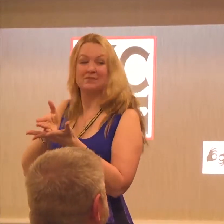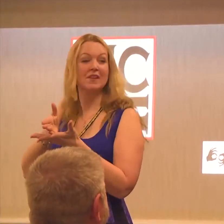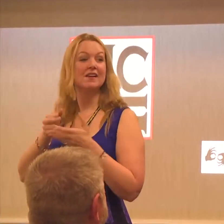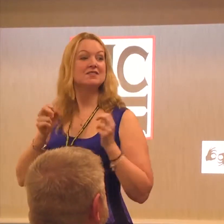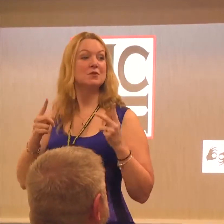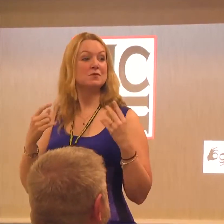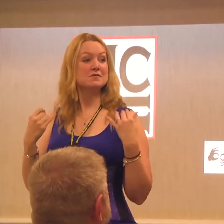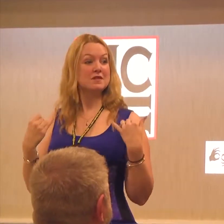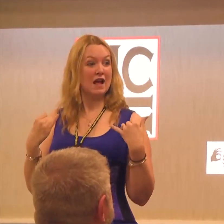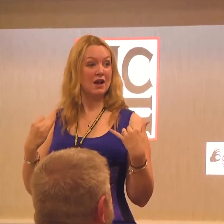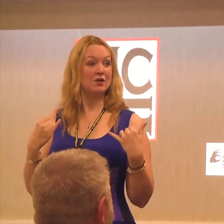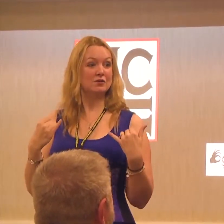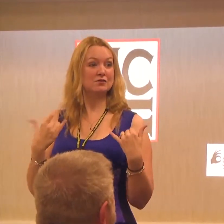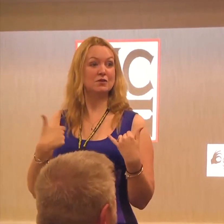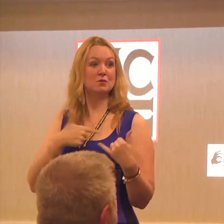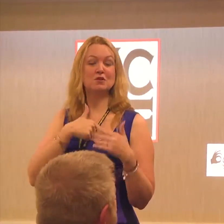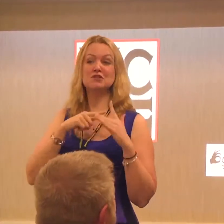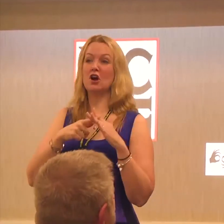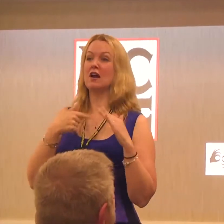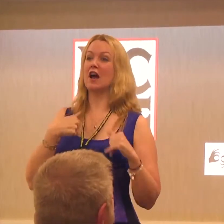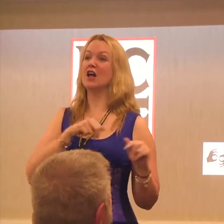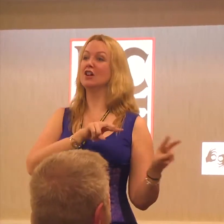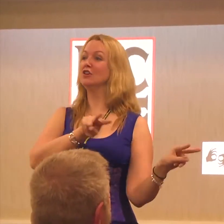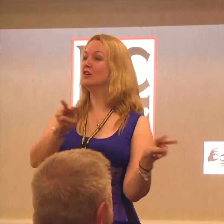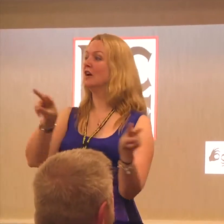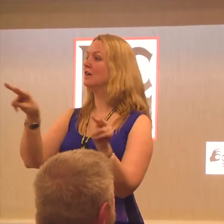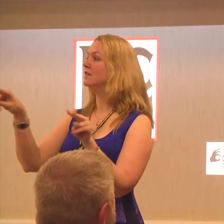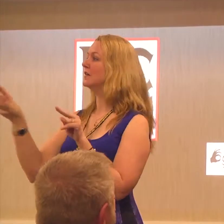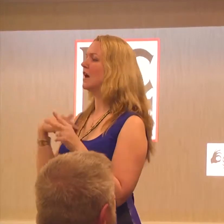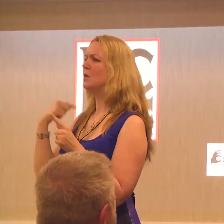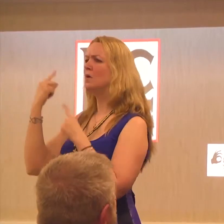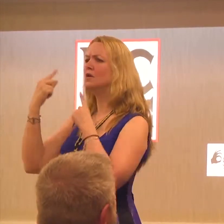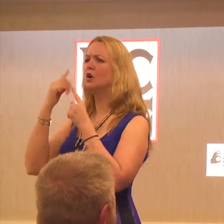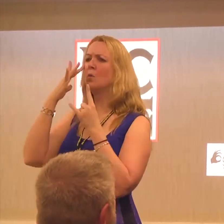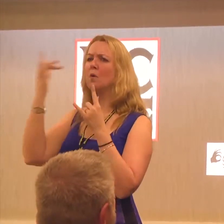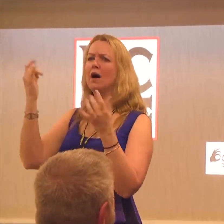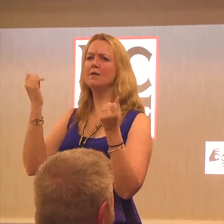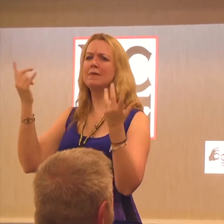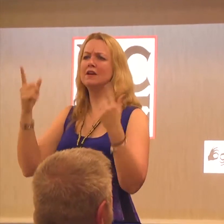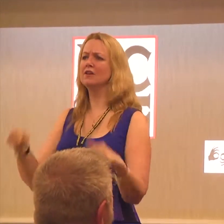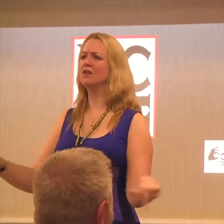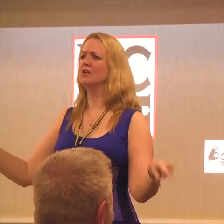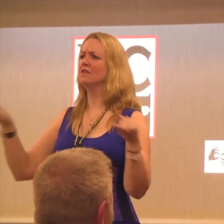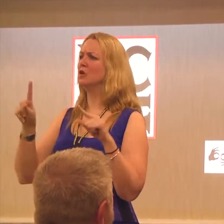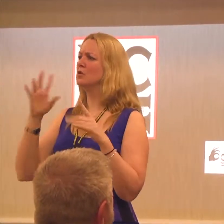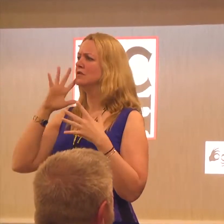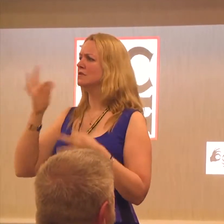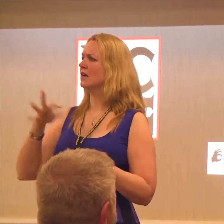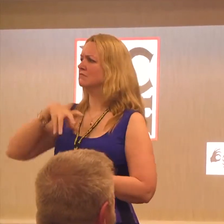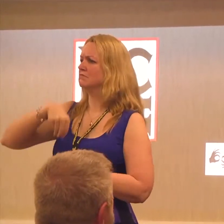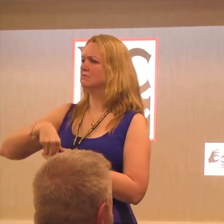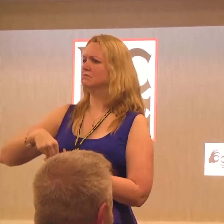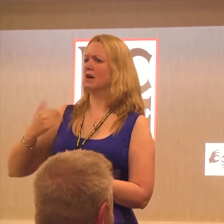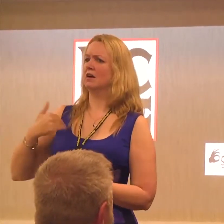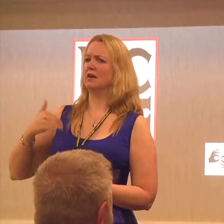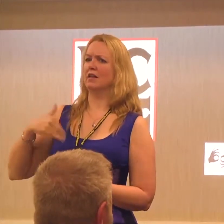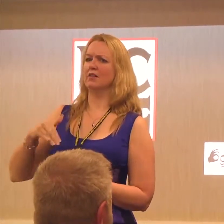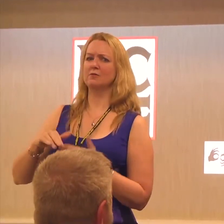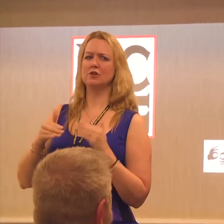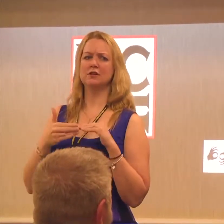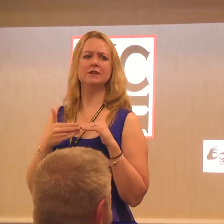So now we start. I look around the room and I wonder why many people choose to be a part of the leather community.